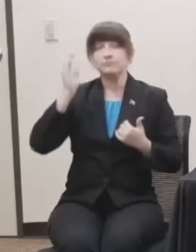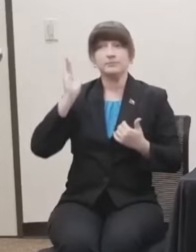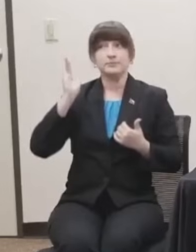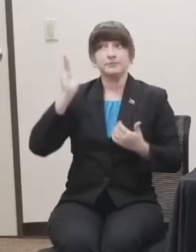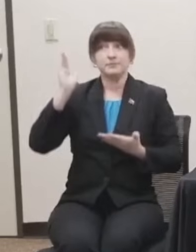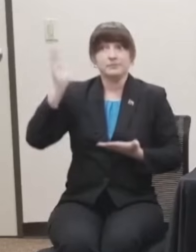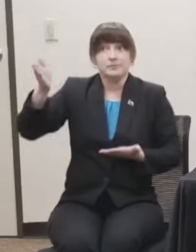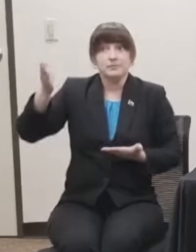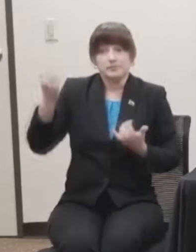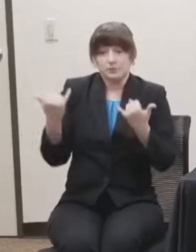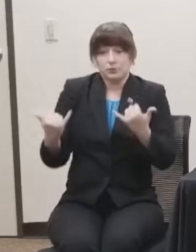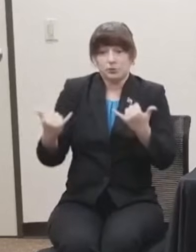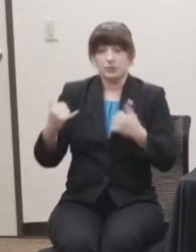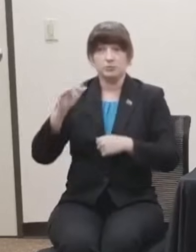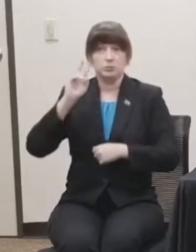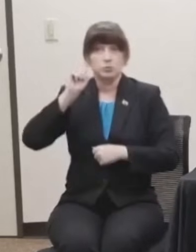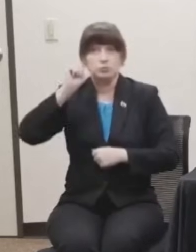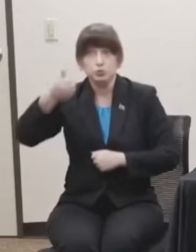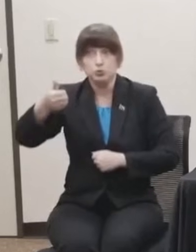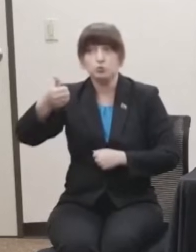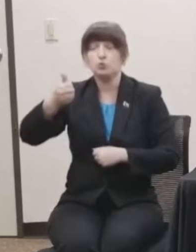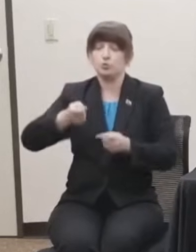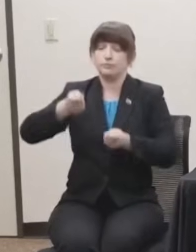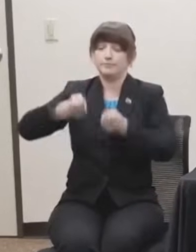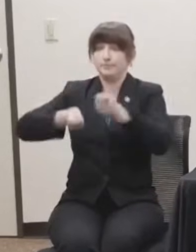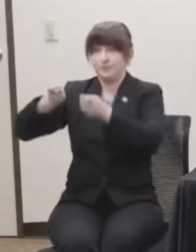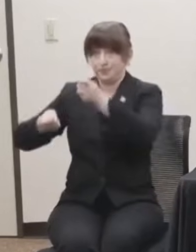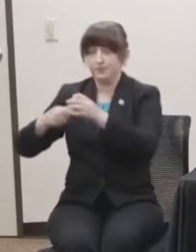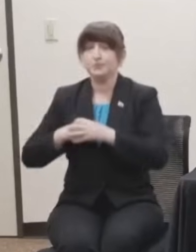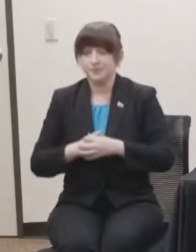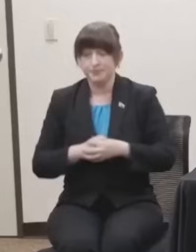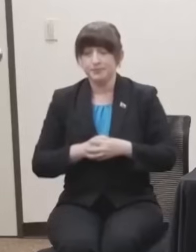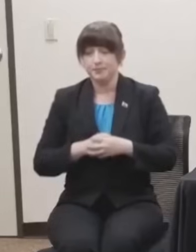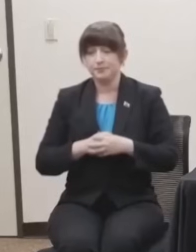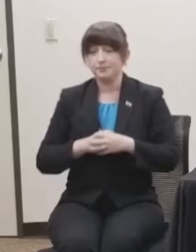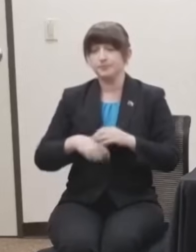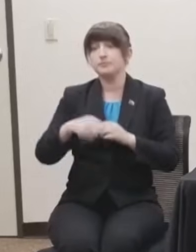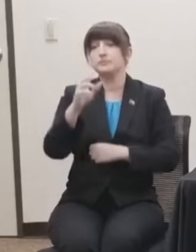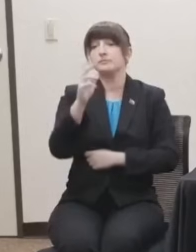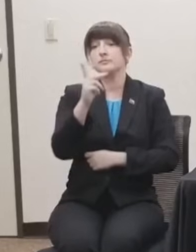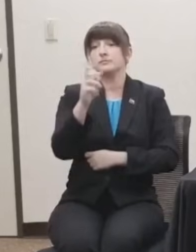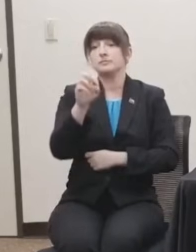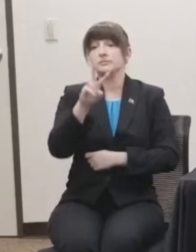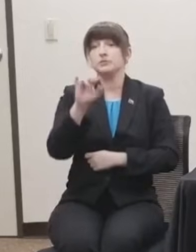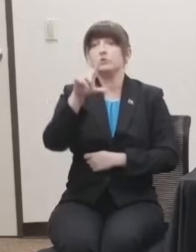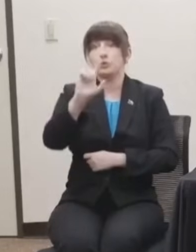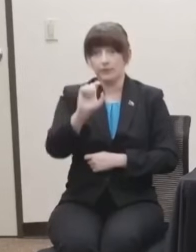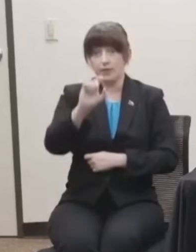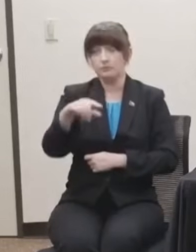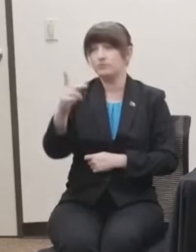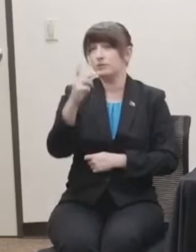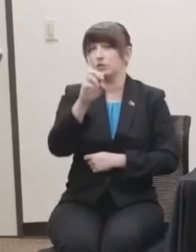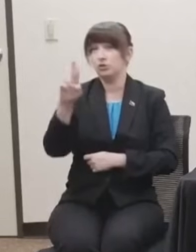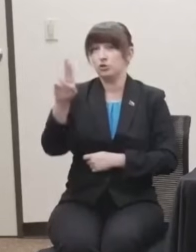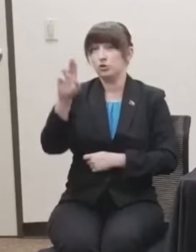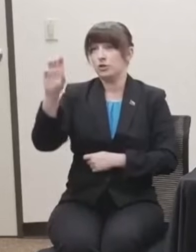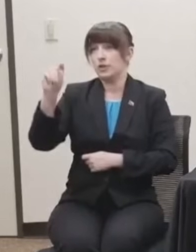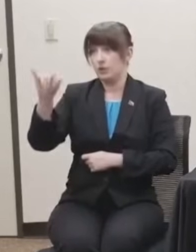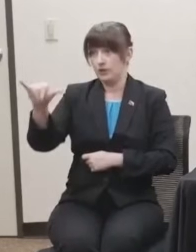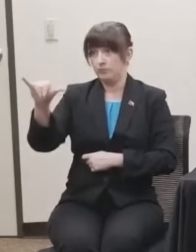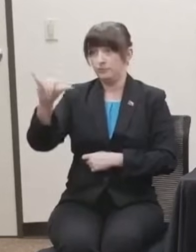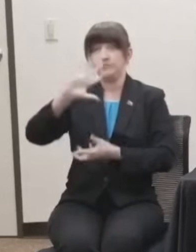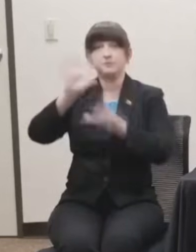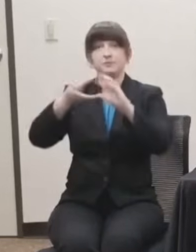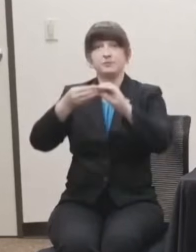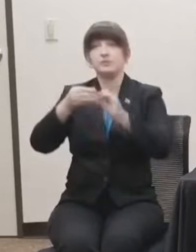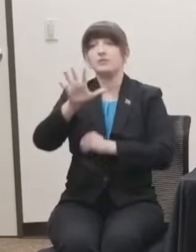today as well as in the coming days. In Kerrville and Kerr County, there are